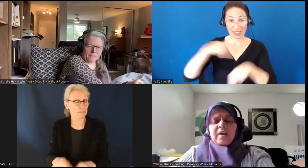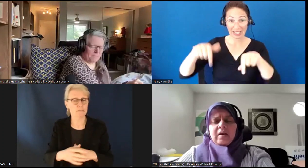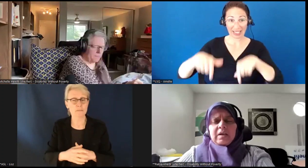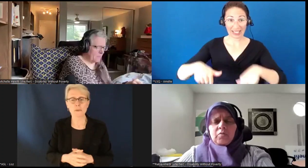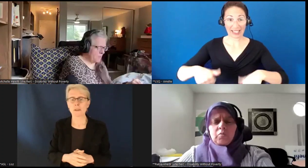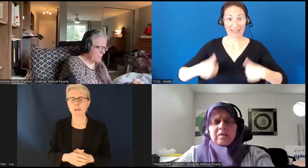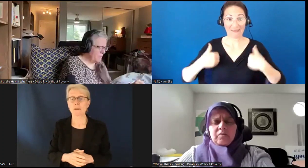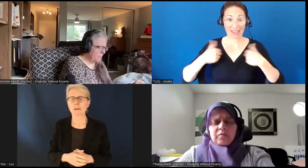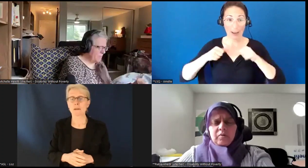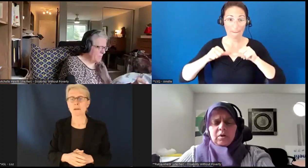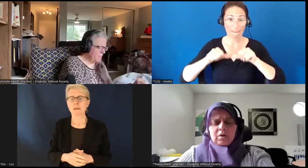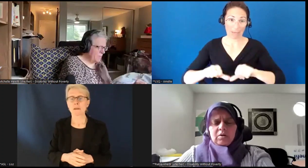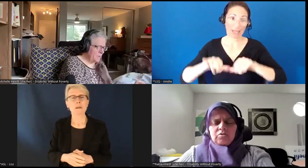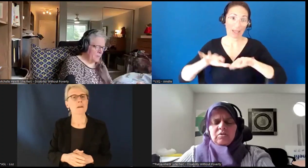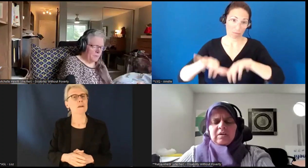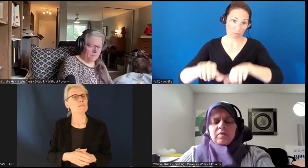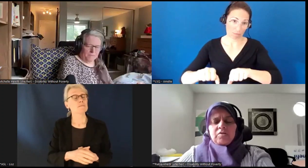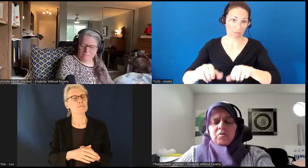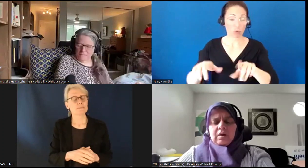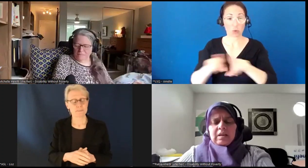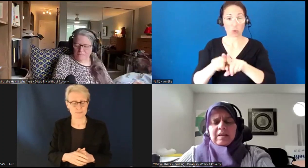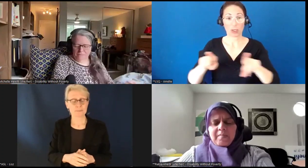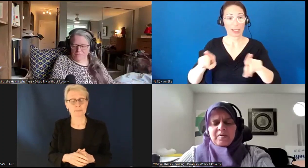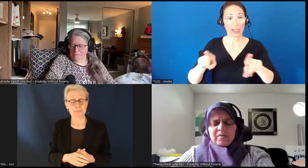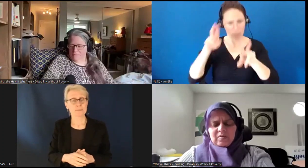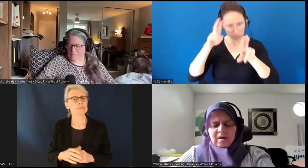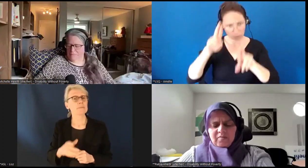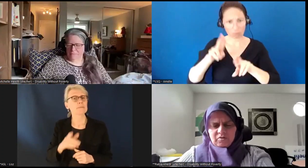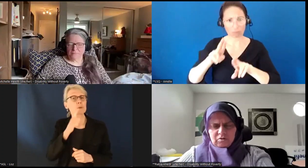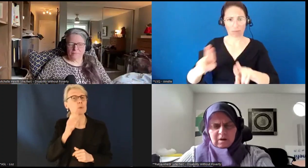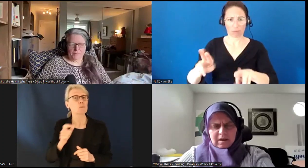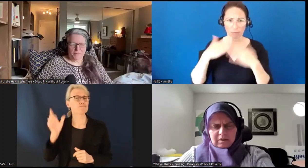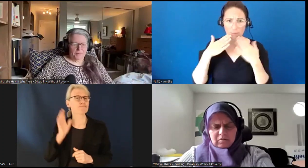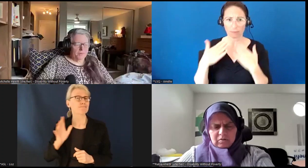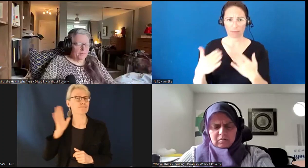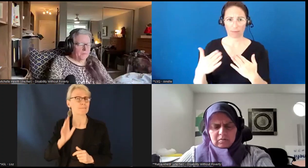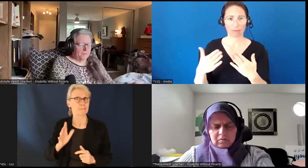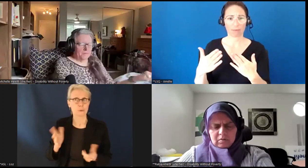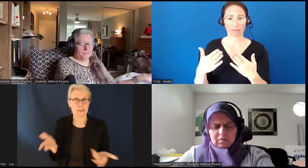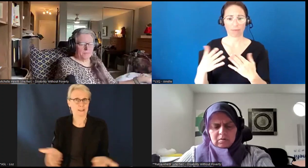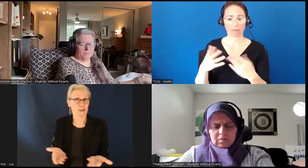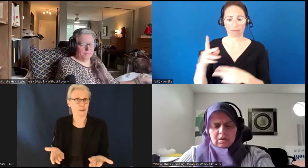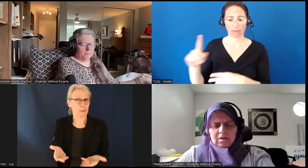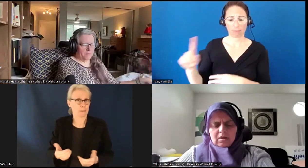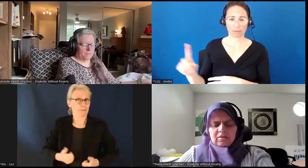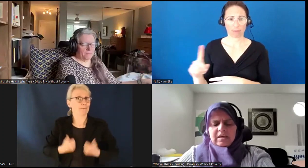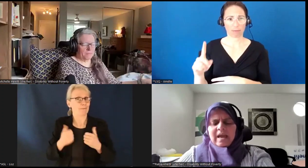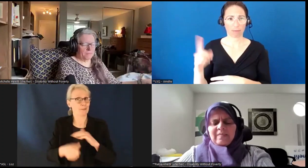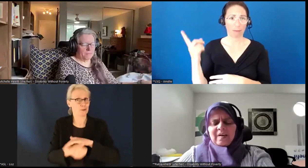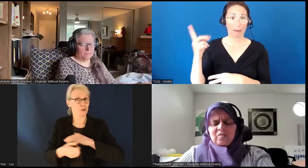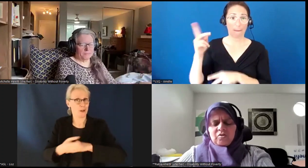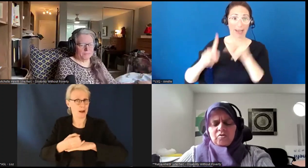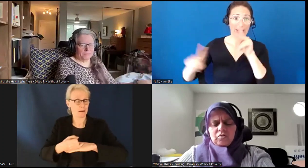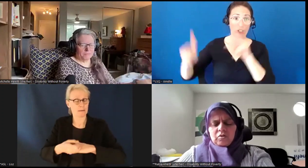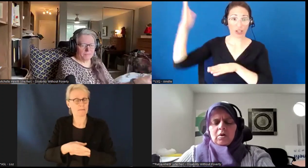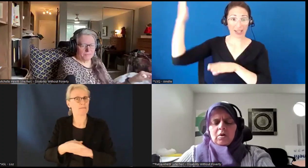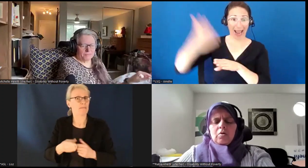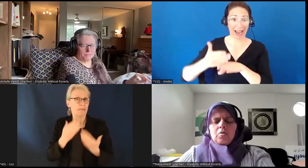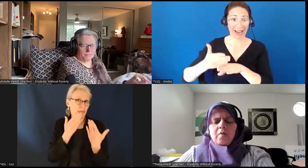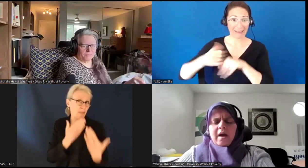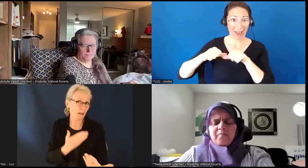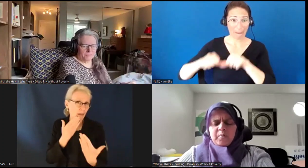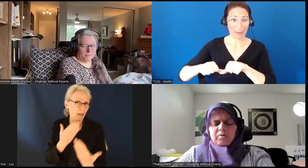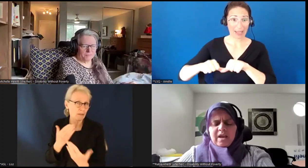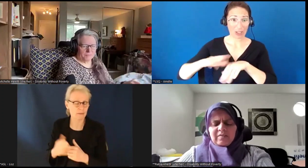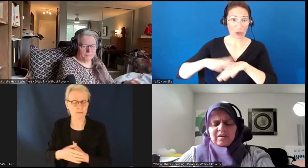We are very grateful to the original inhabitants of Turtle Island, the ancestors